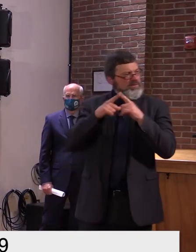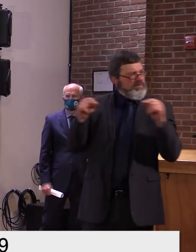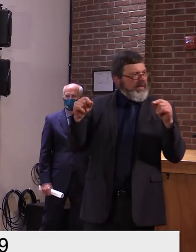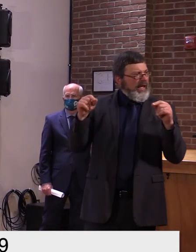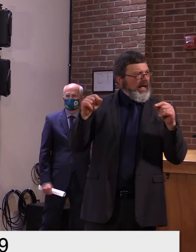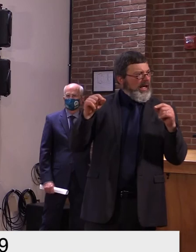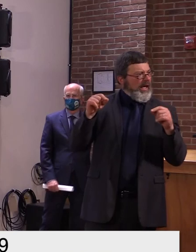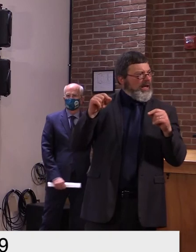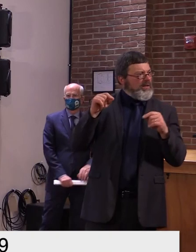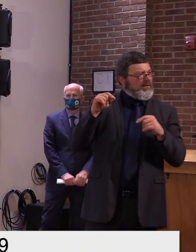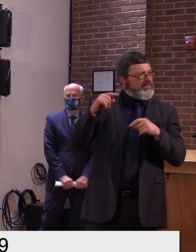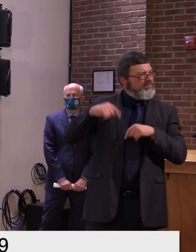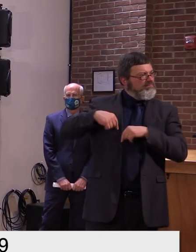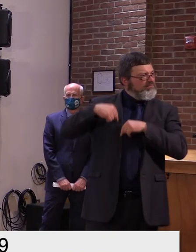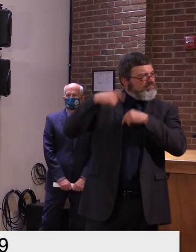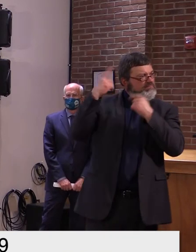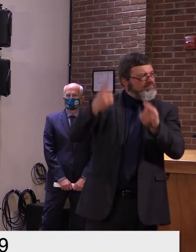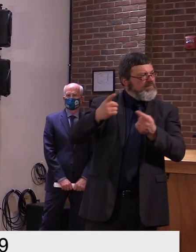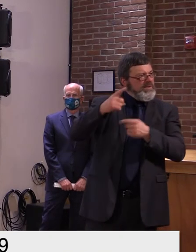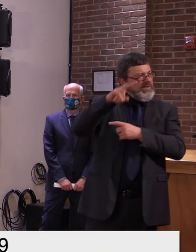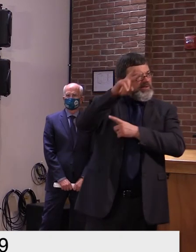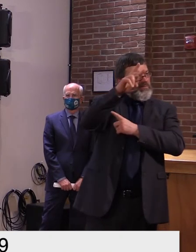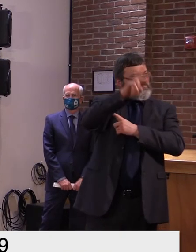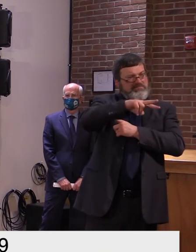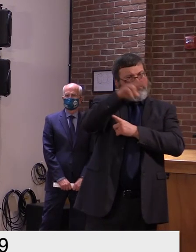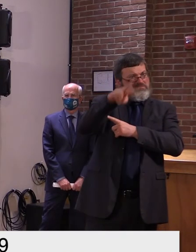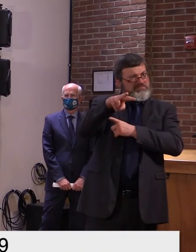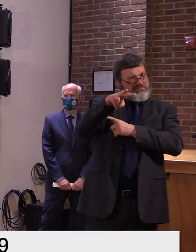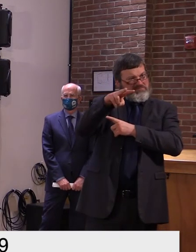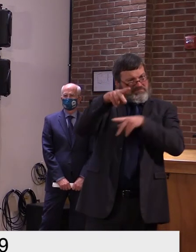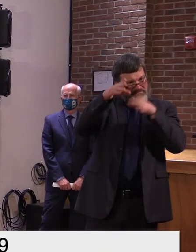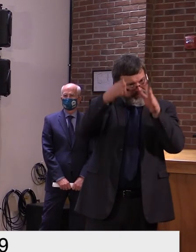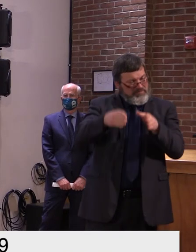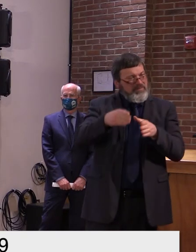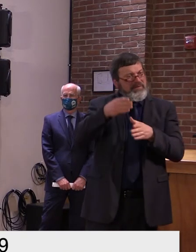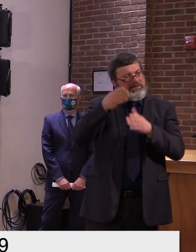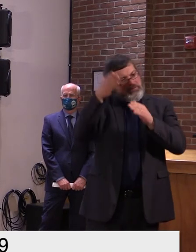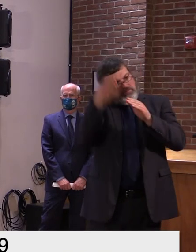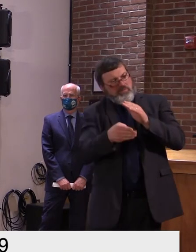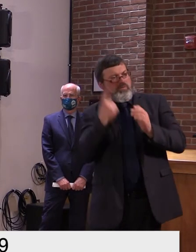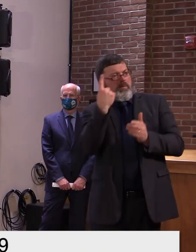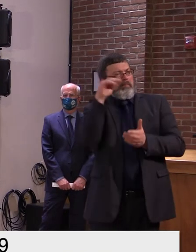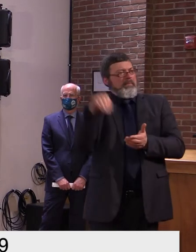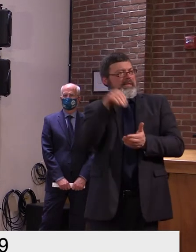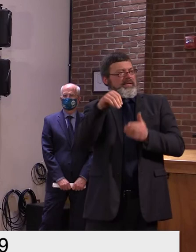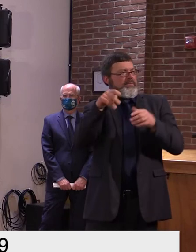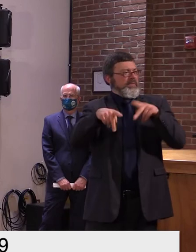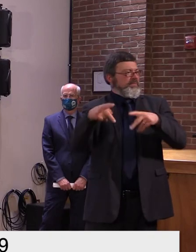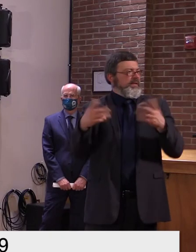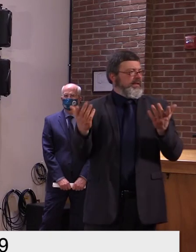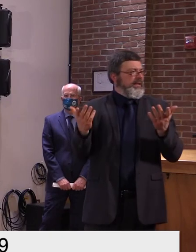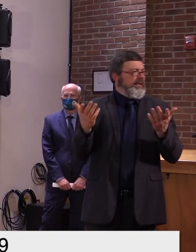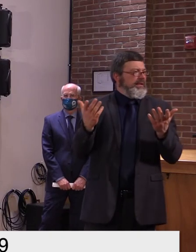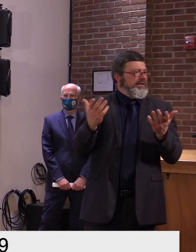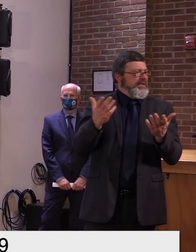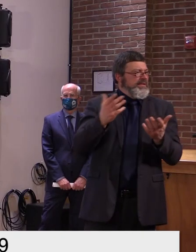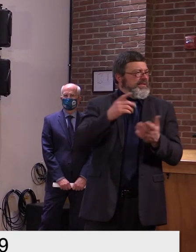22 per million, whereas lockdown states like Italy is